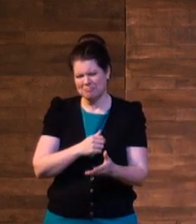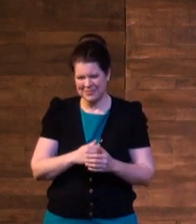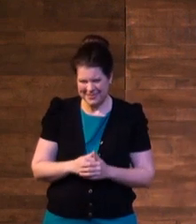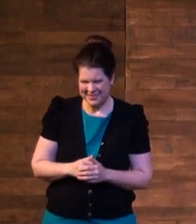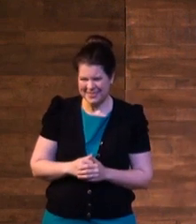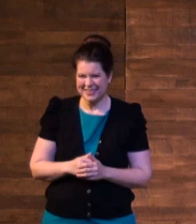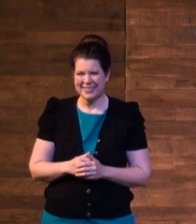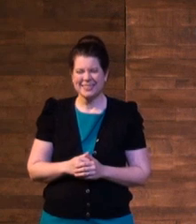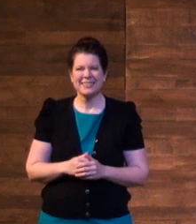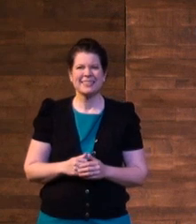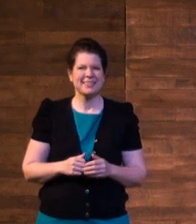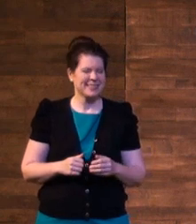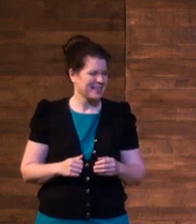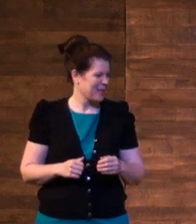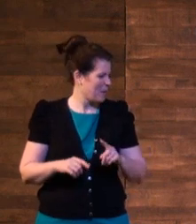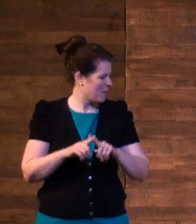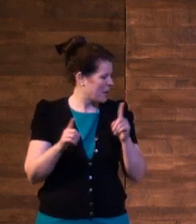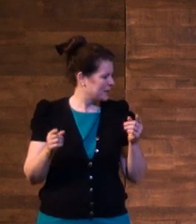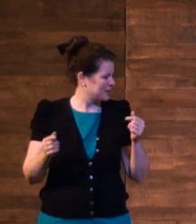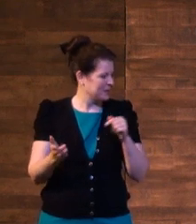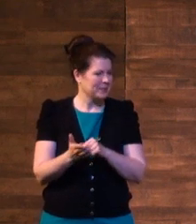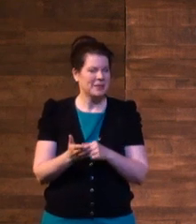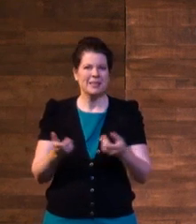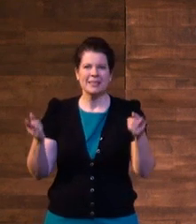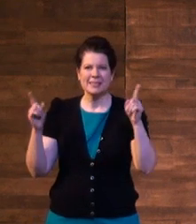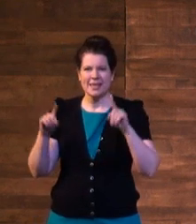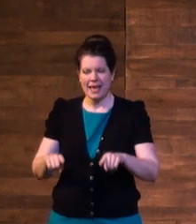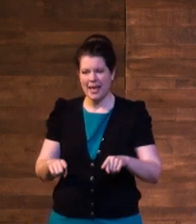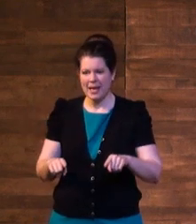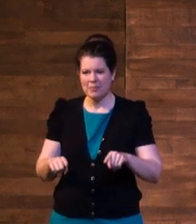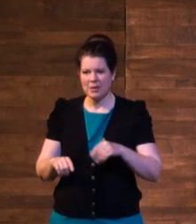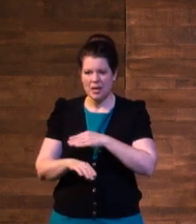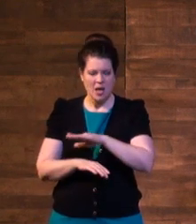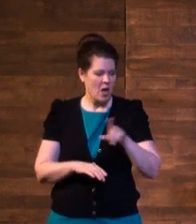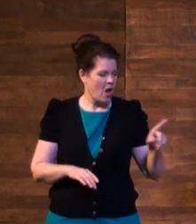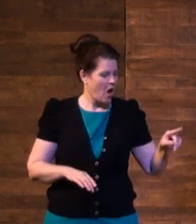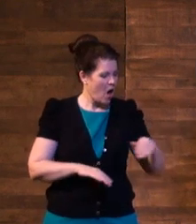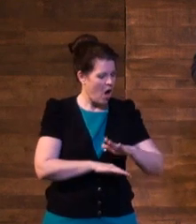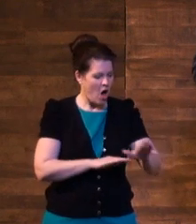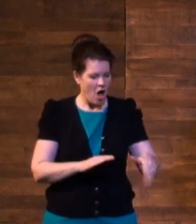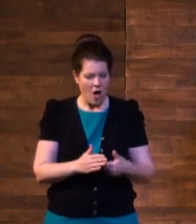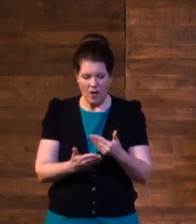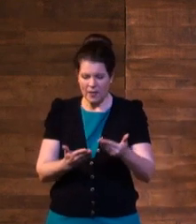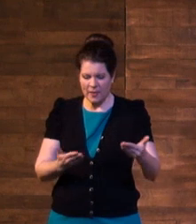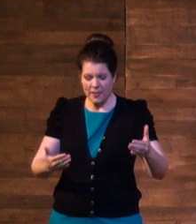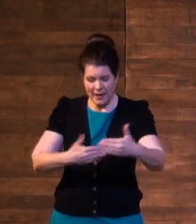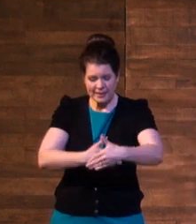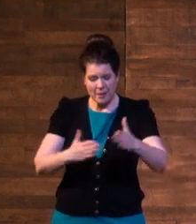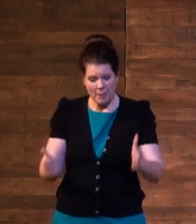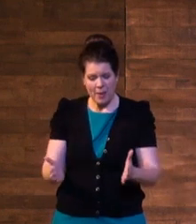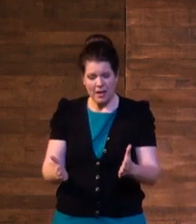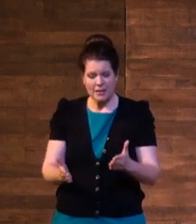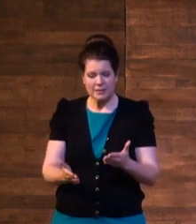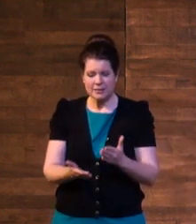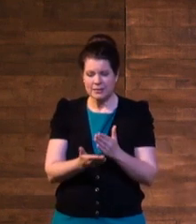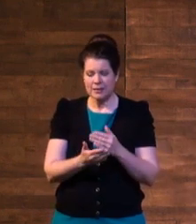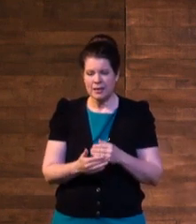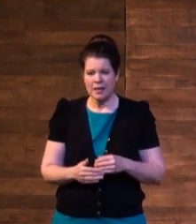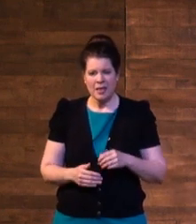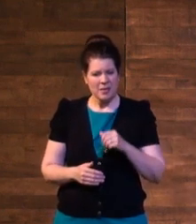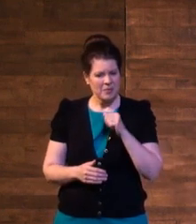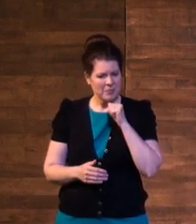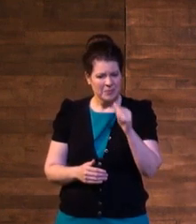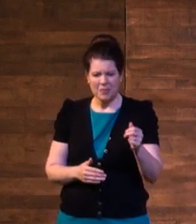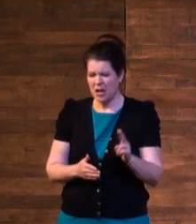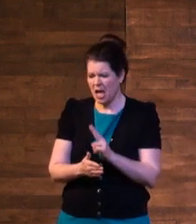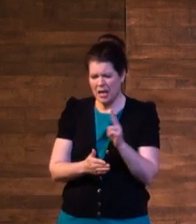But when this happened, all this stuff became obsolete, right? I can carry this with me. And I don't